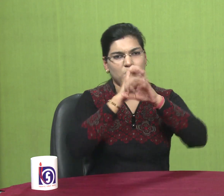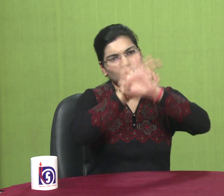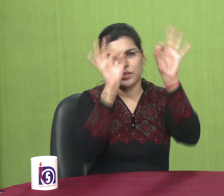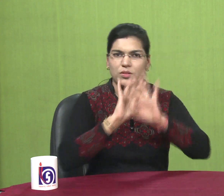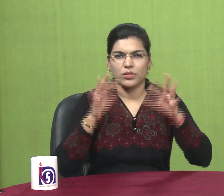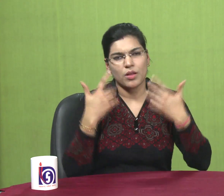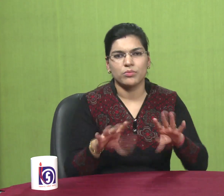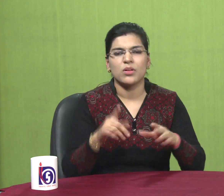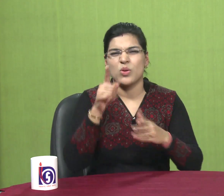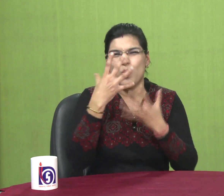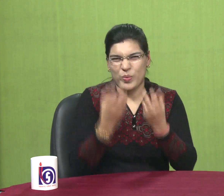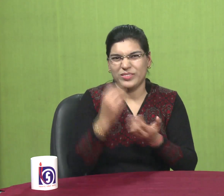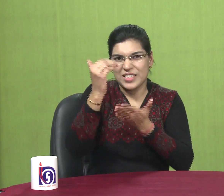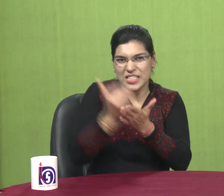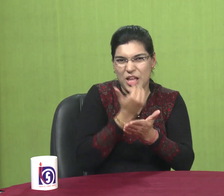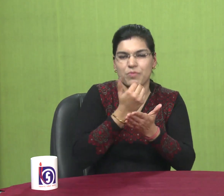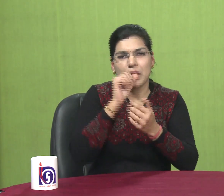Saving a web page. So after